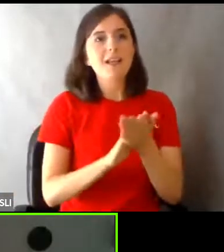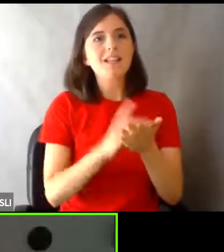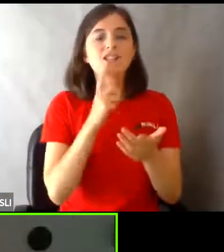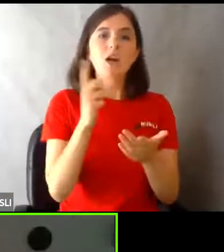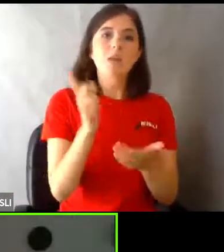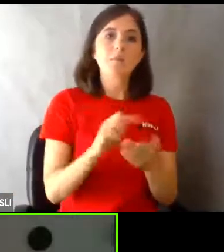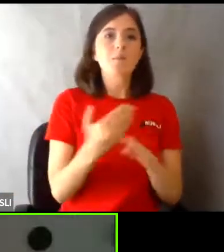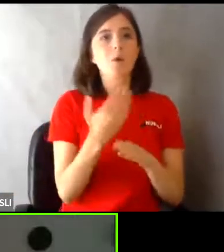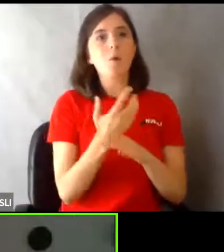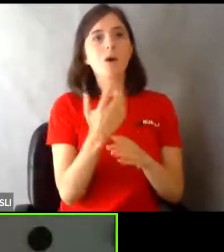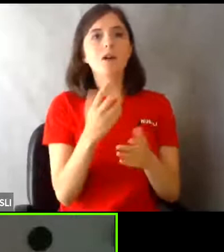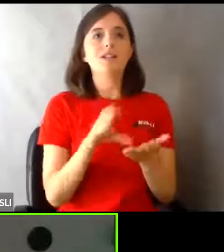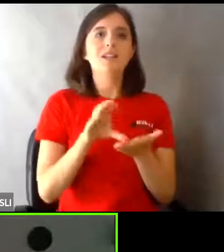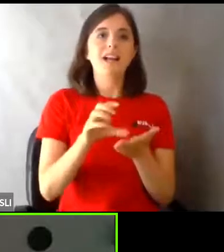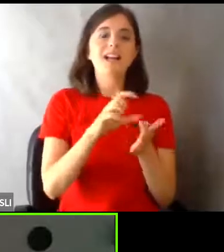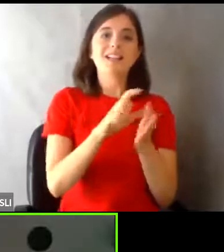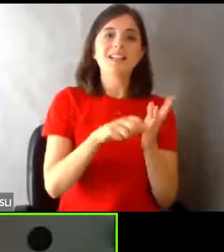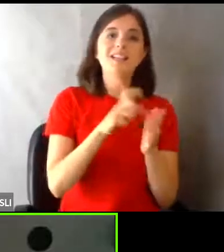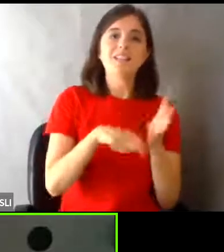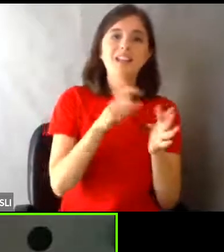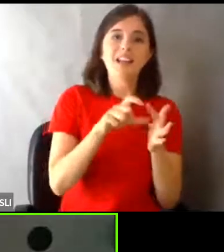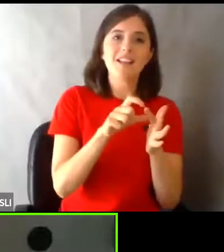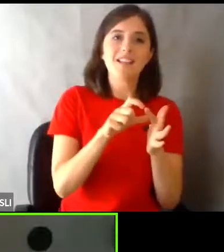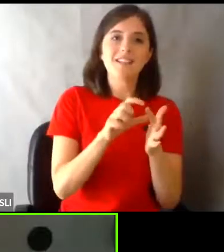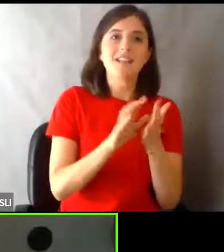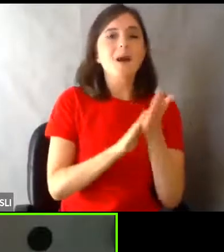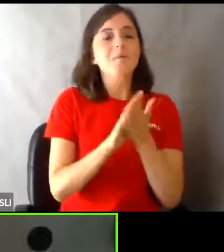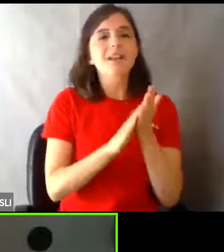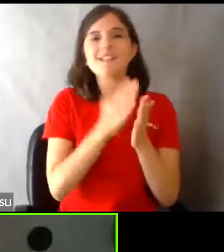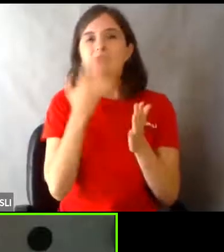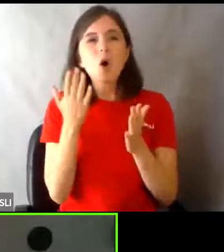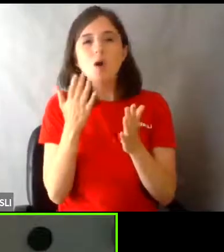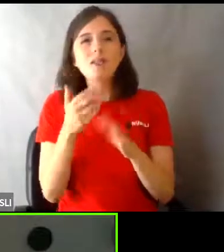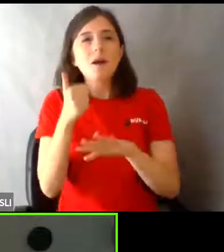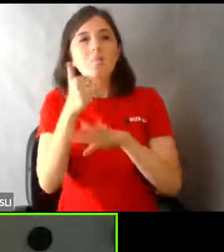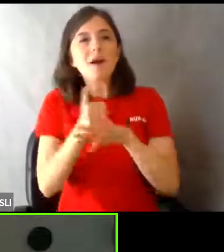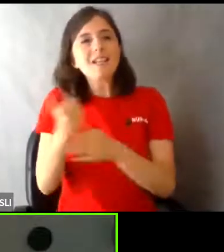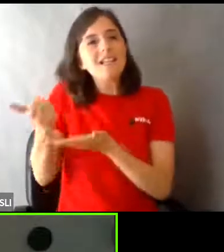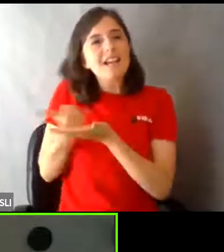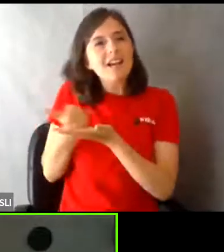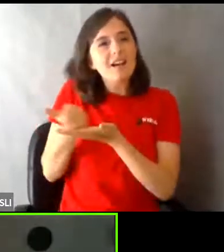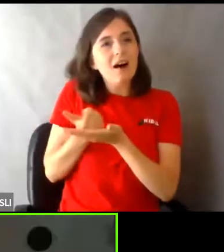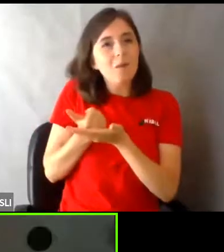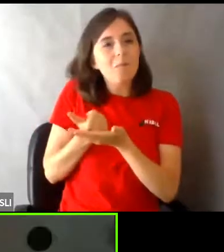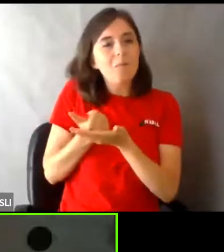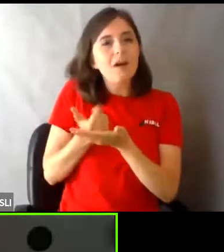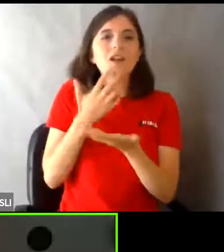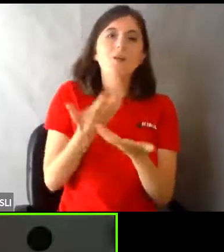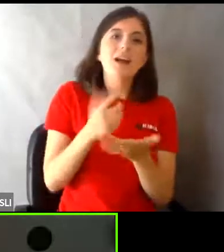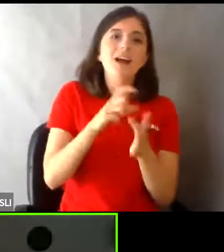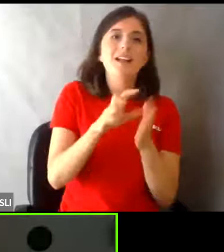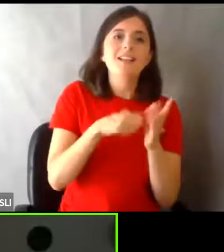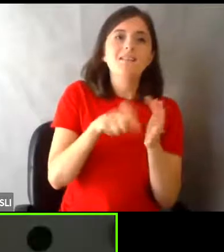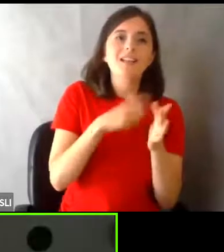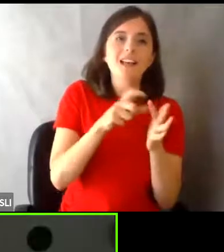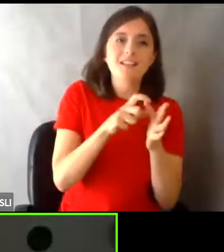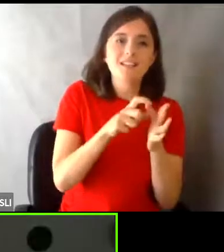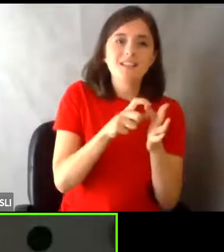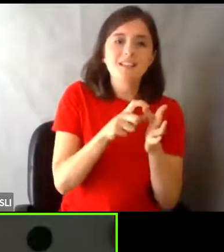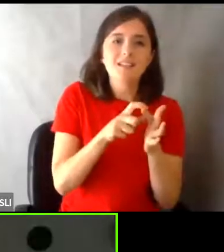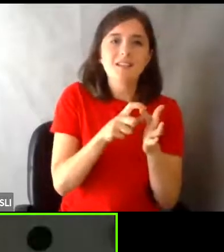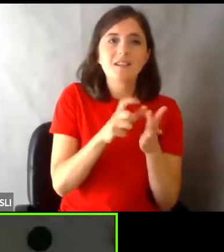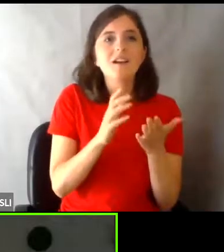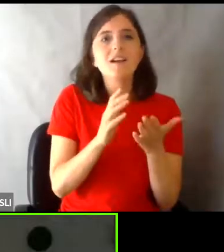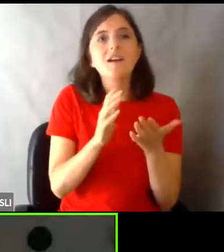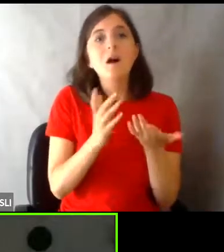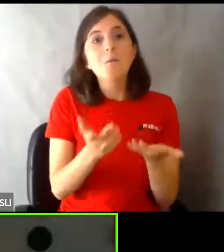were, rather than just simply a universal basic income. And again, that comes from a perspective of basically saying that ultimately none of the